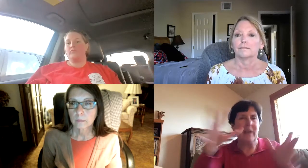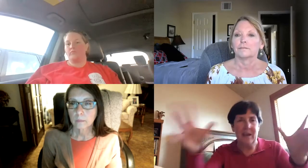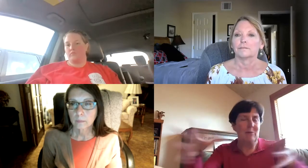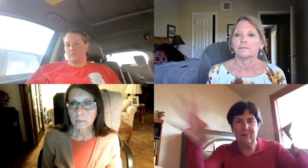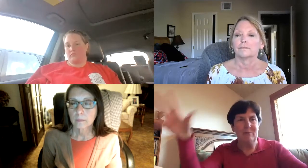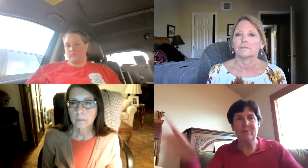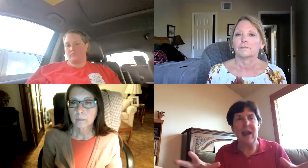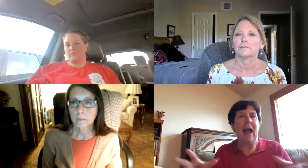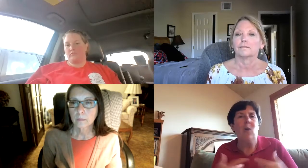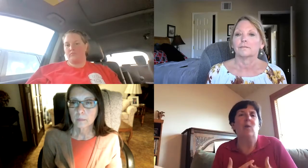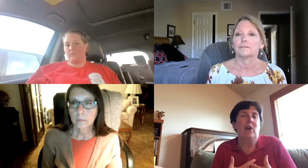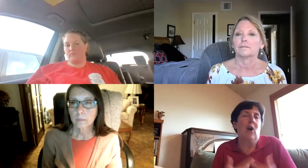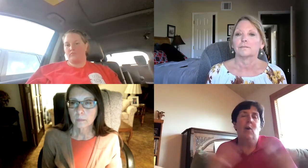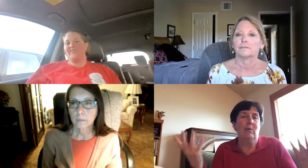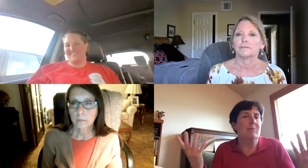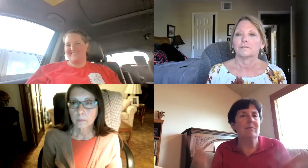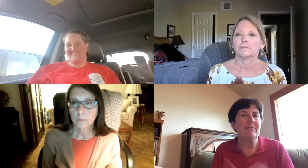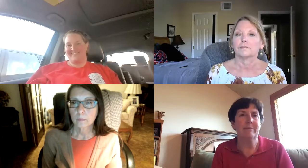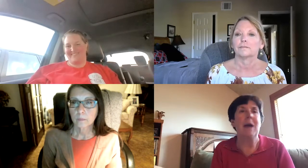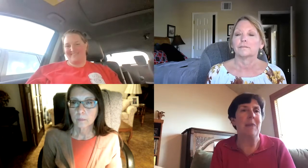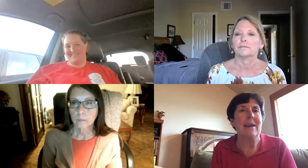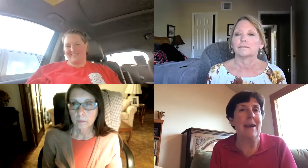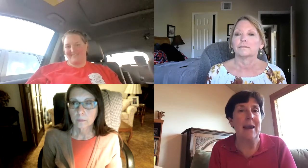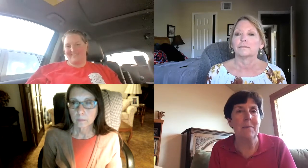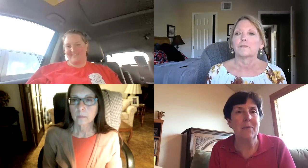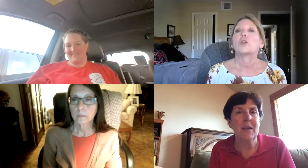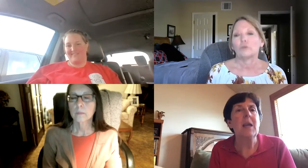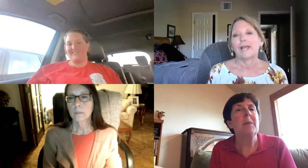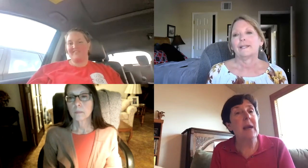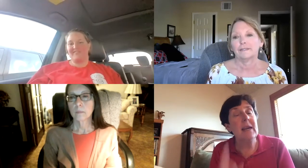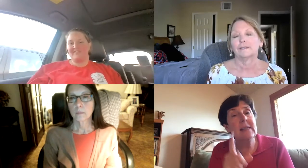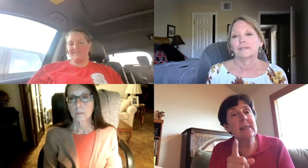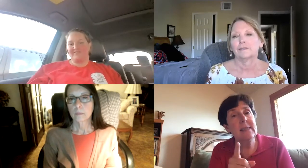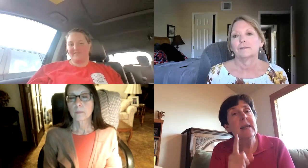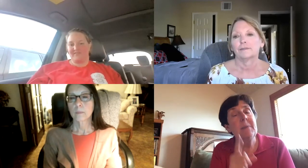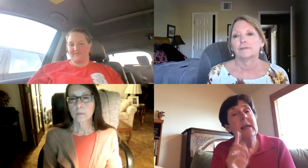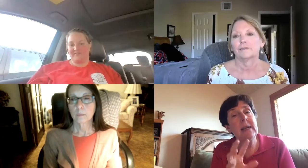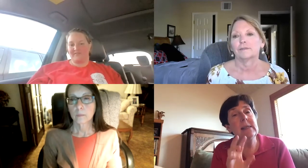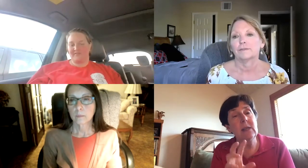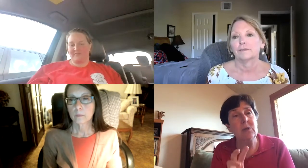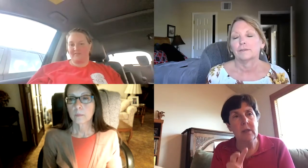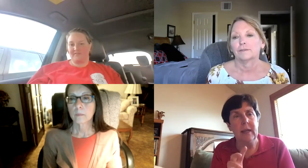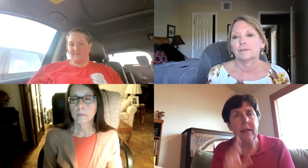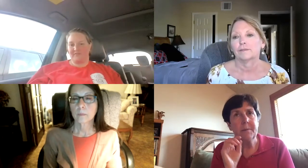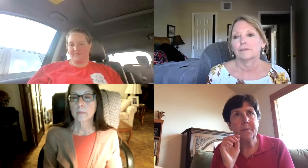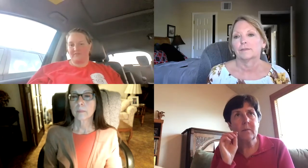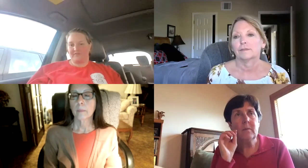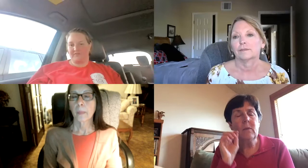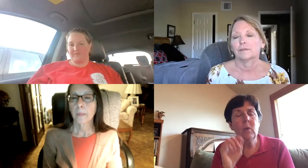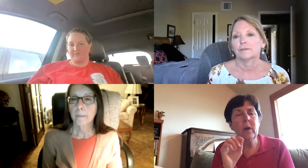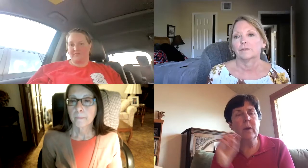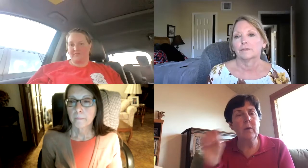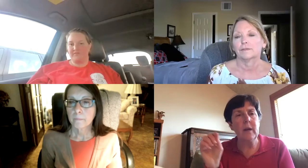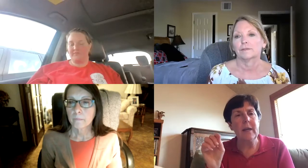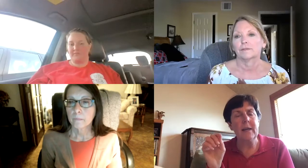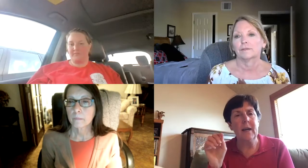you live now would know my maiden name. Right. But it is interesting.